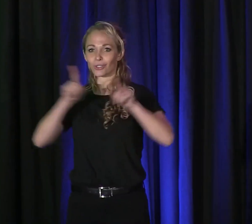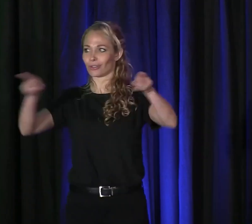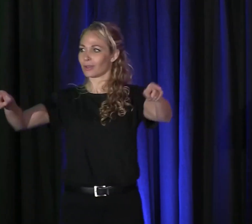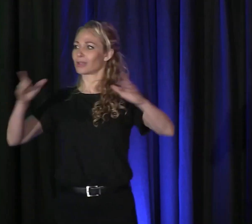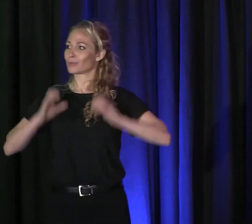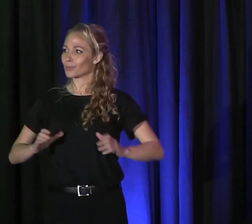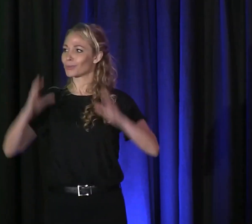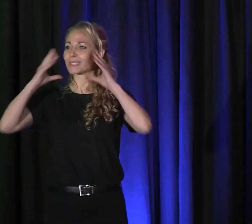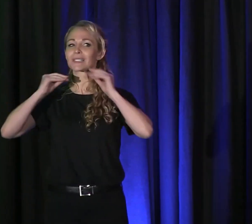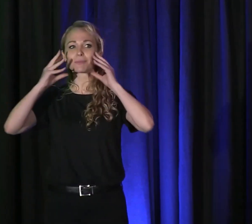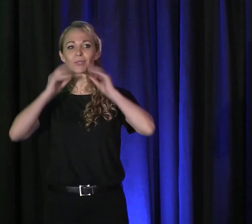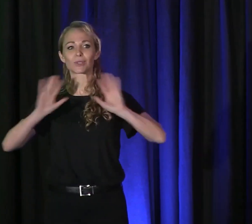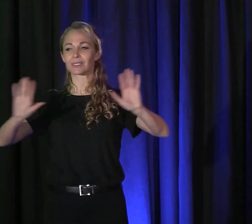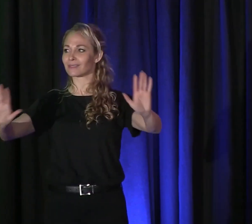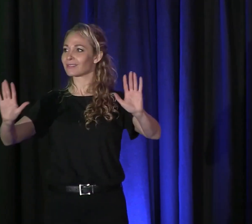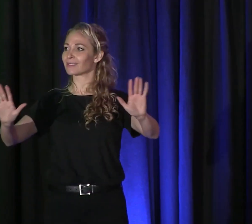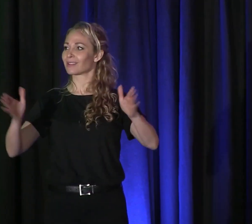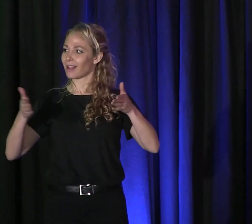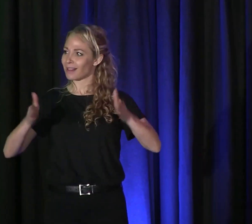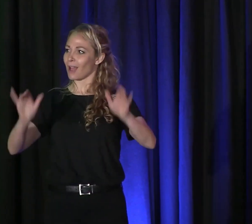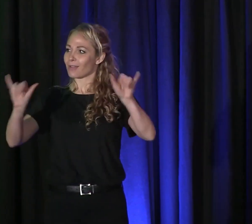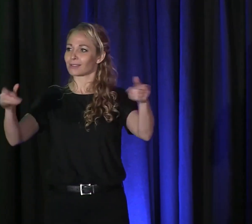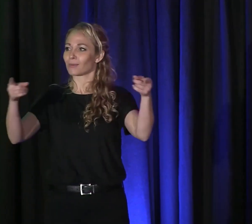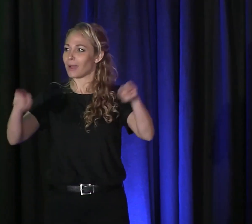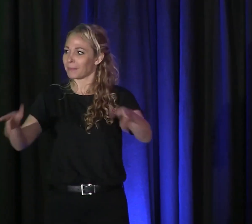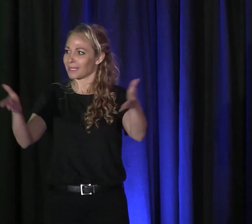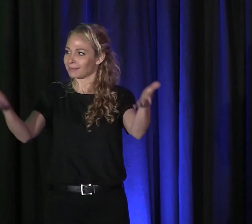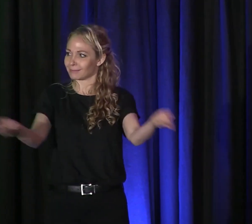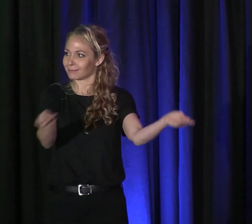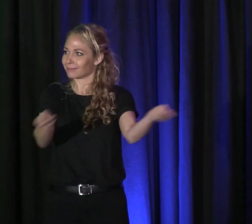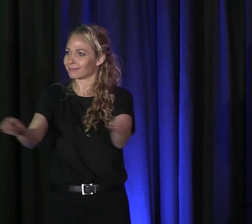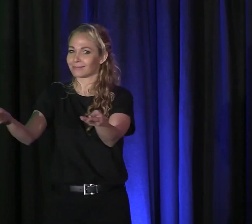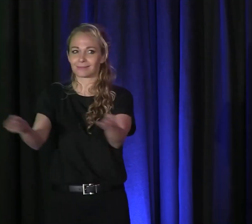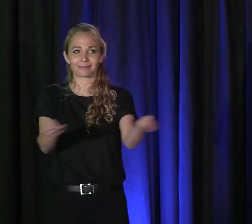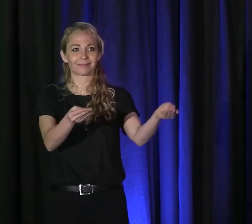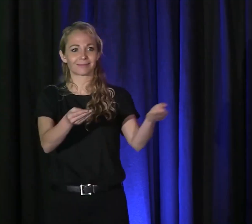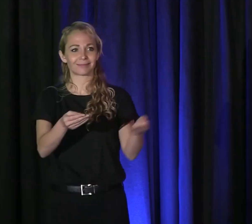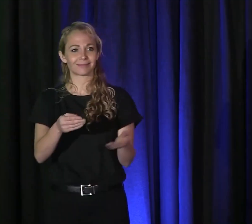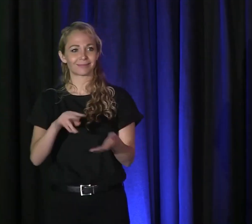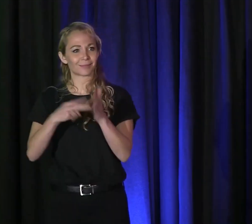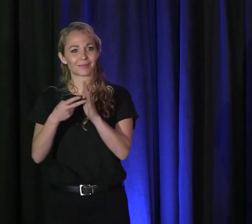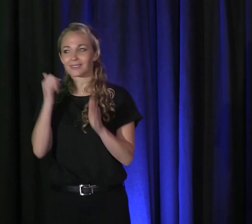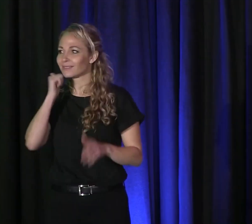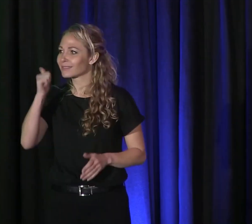For our role, we have to be sure that the clients, both of their experience is a positive one.